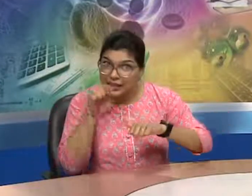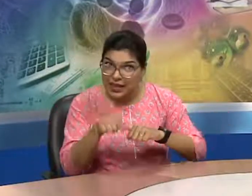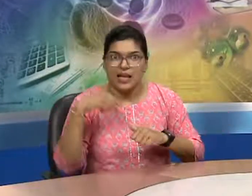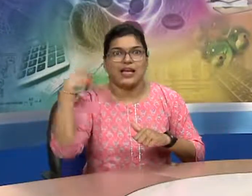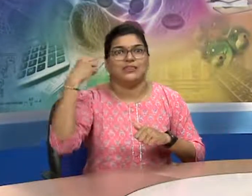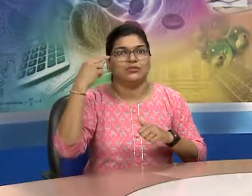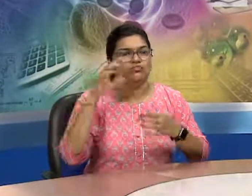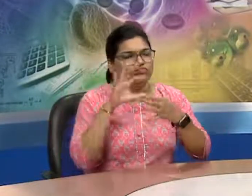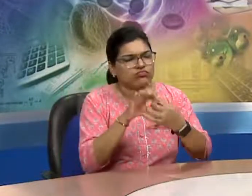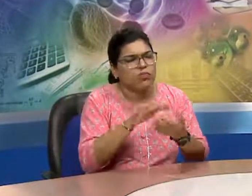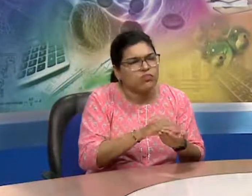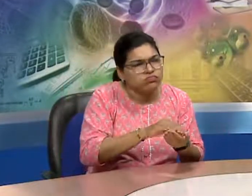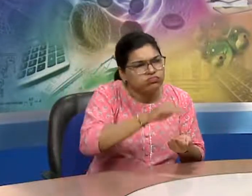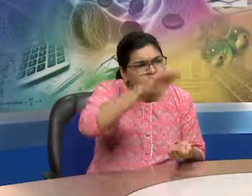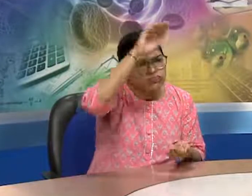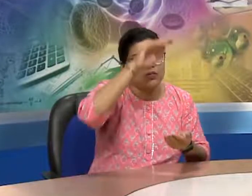adaptations have genetic basis,